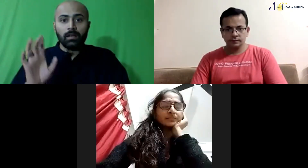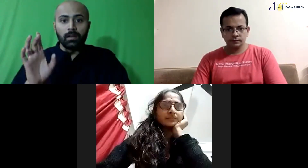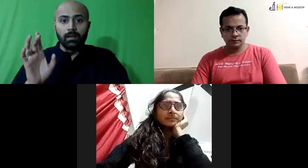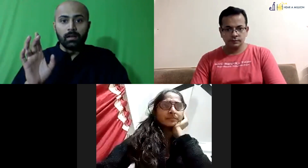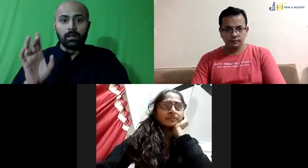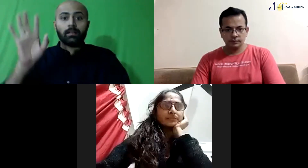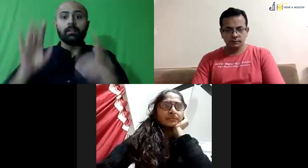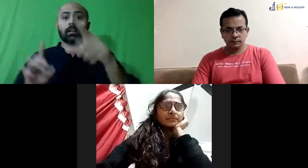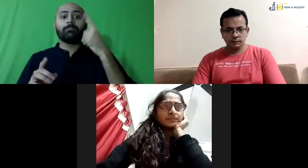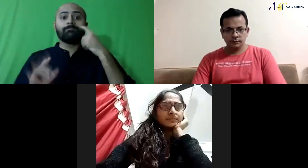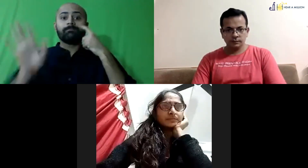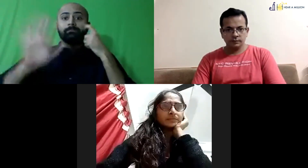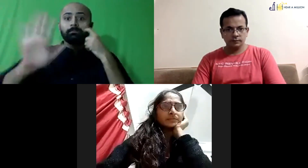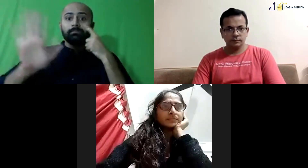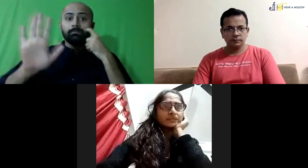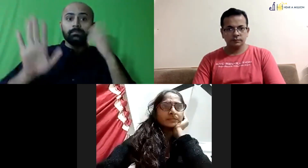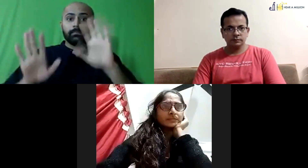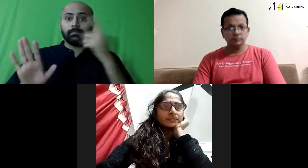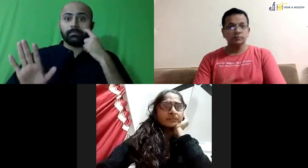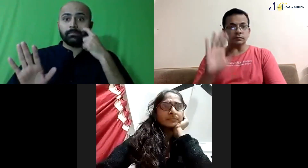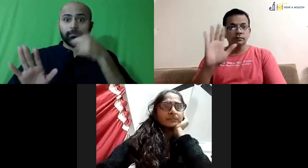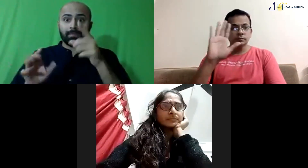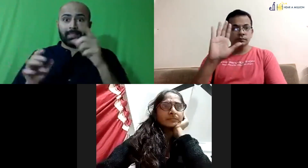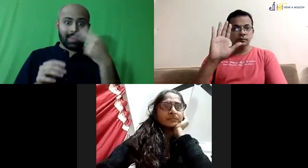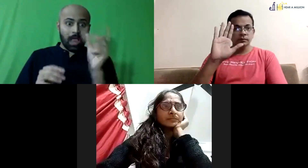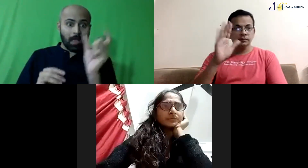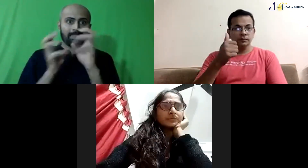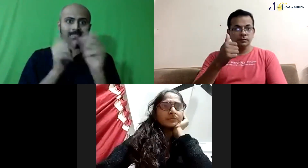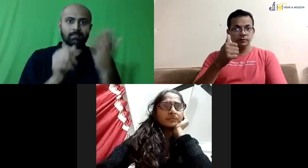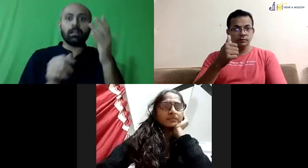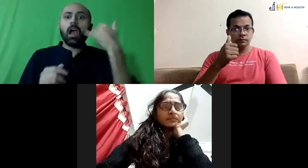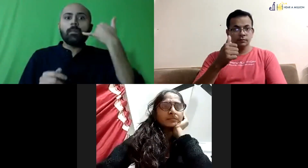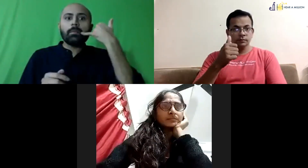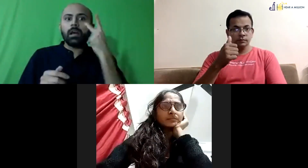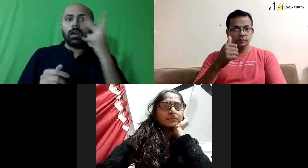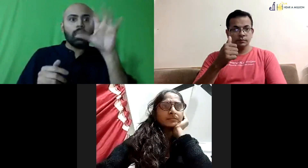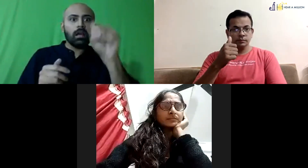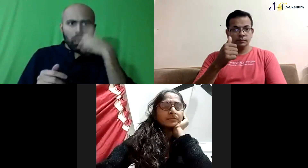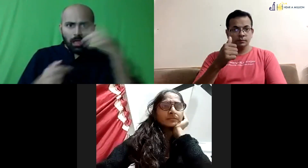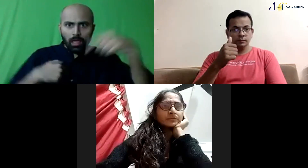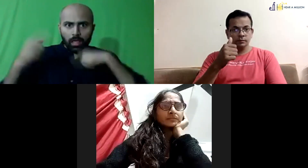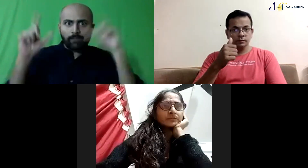call. You will call the people whoever raised their hand. Rajesh, please.